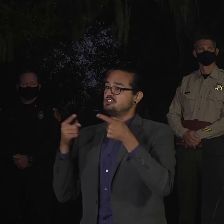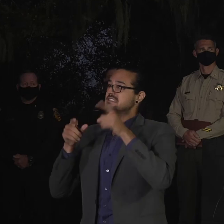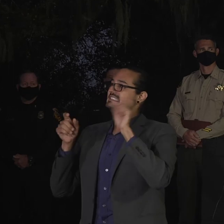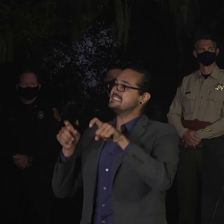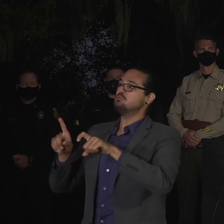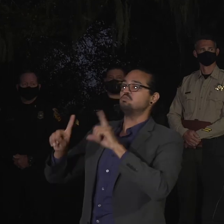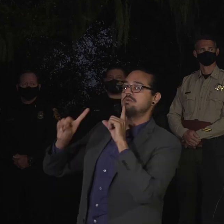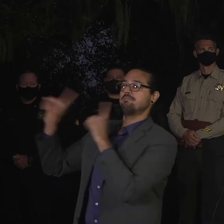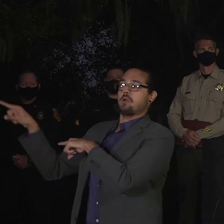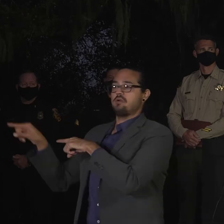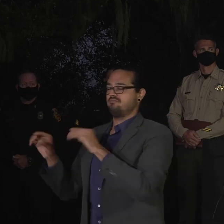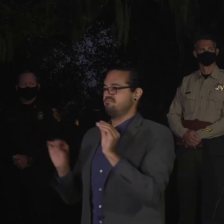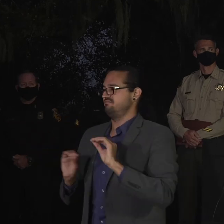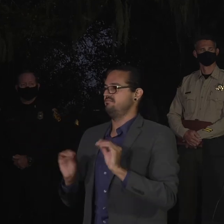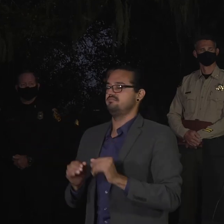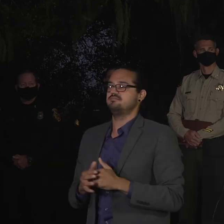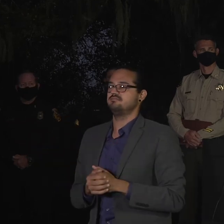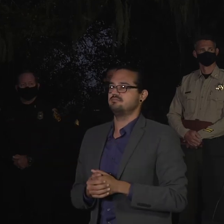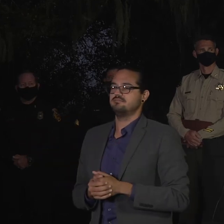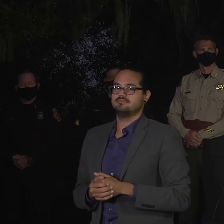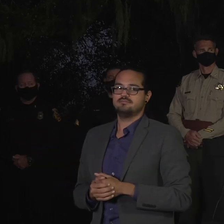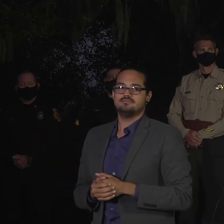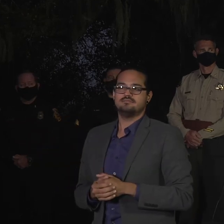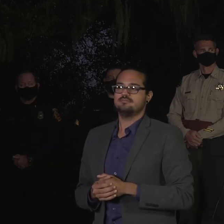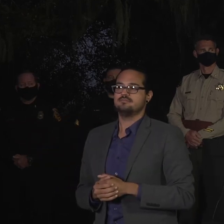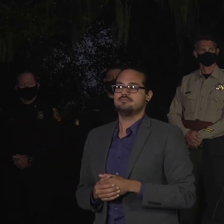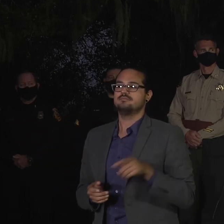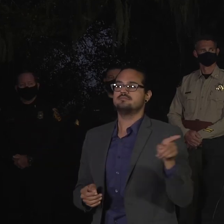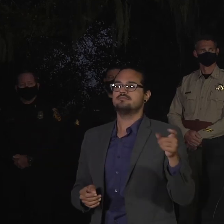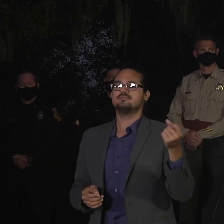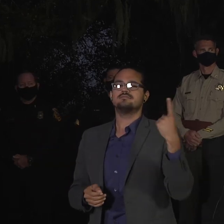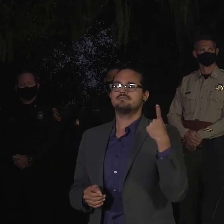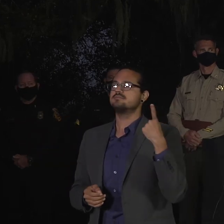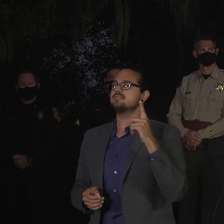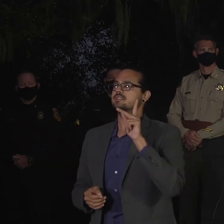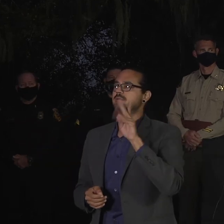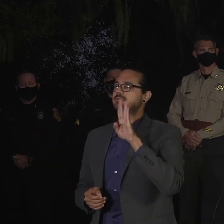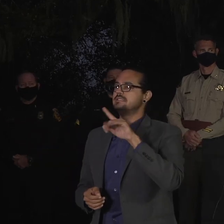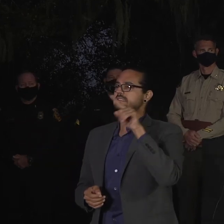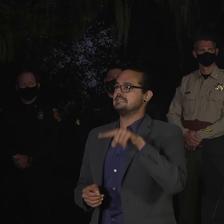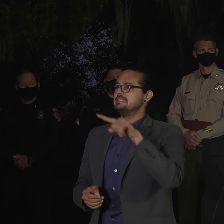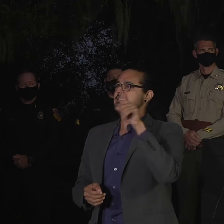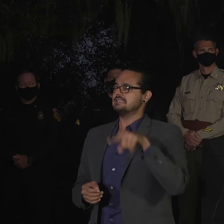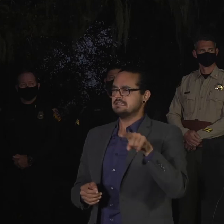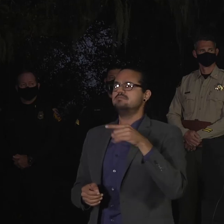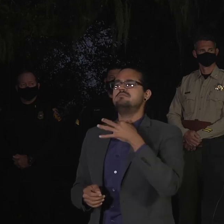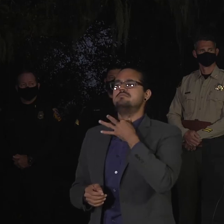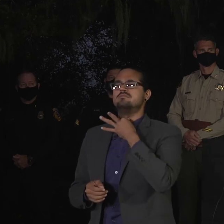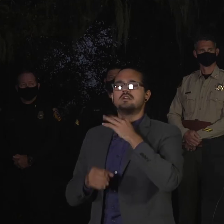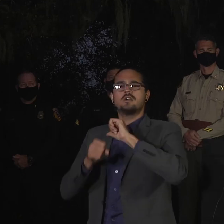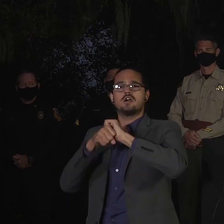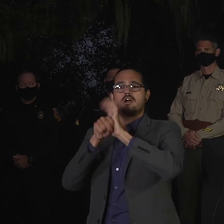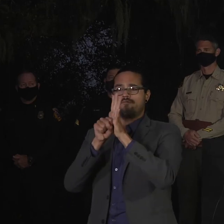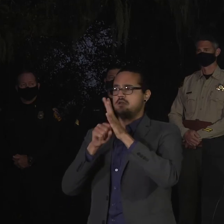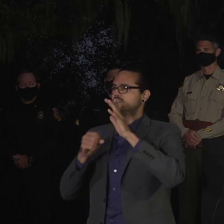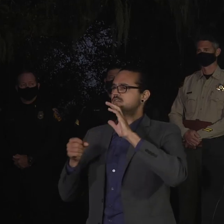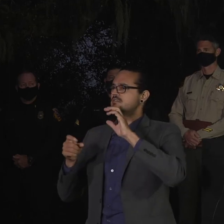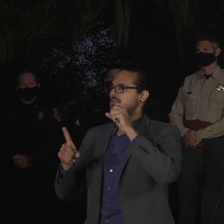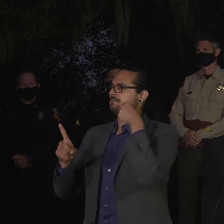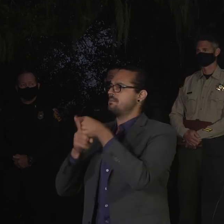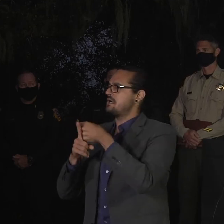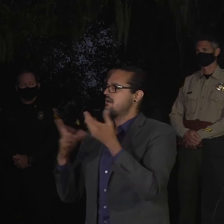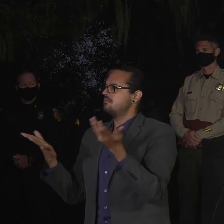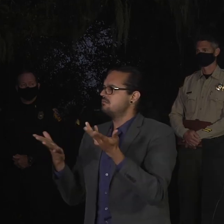Yeah. Thank you. Can you tell us how coronavirus has affected or impacted this fight? Yeah, it's a great question. It's